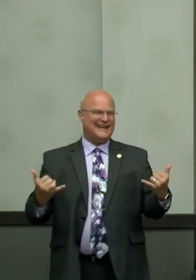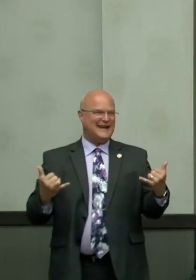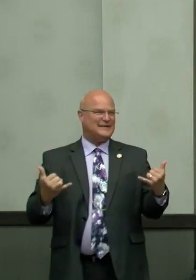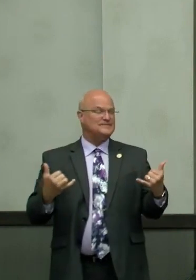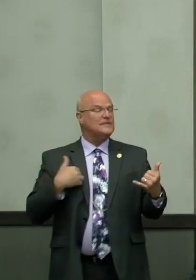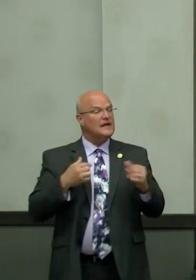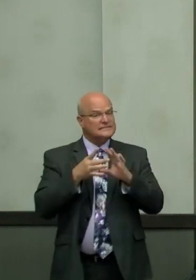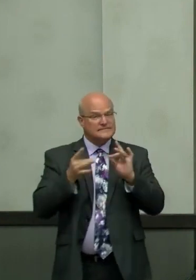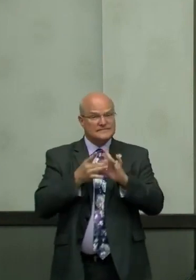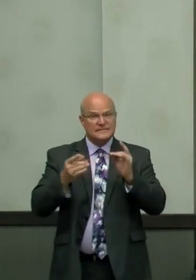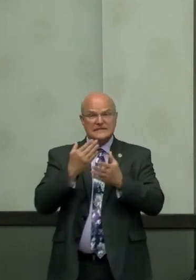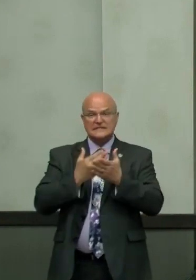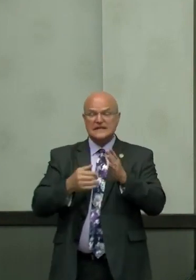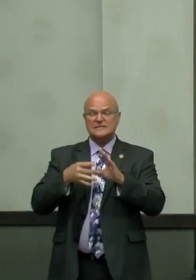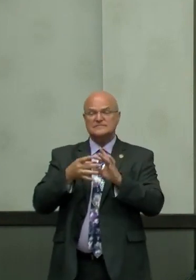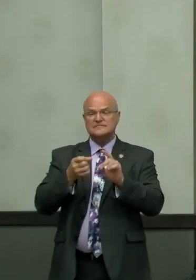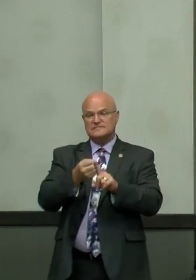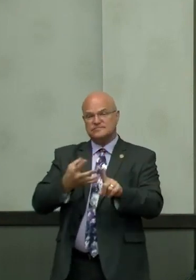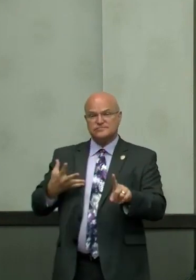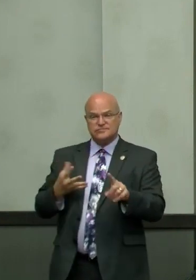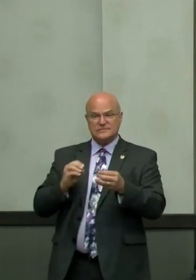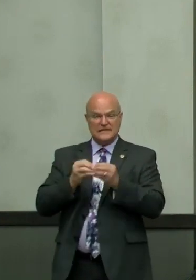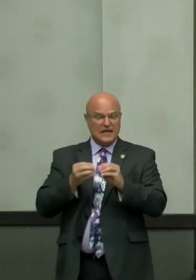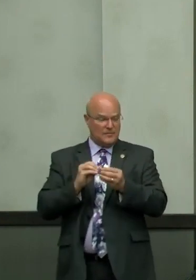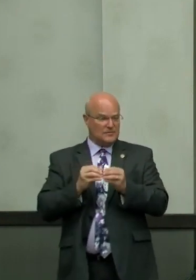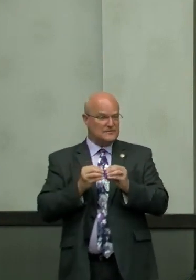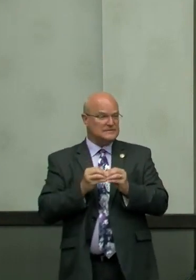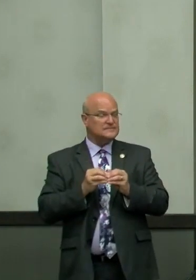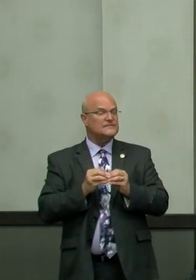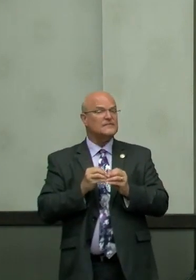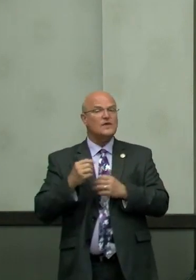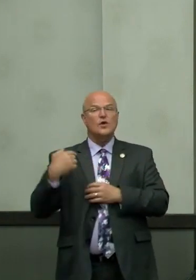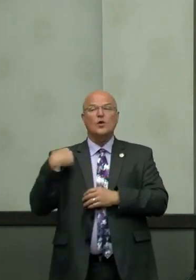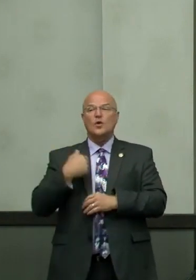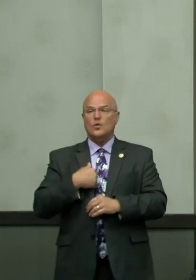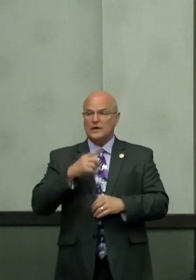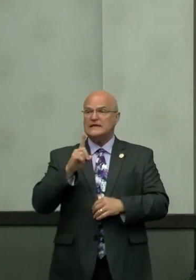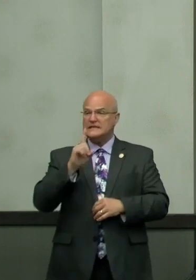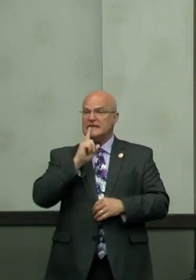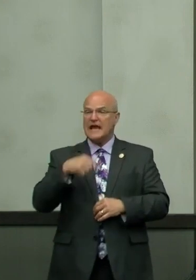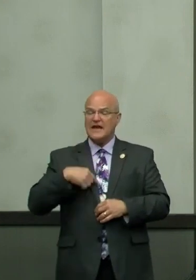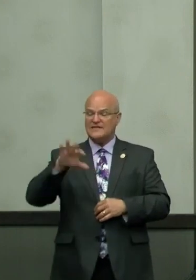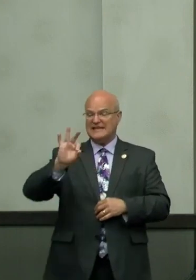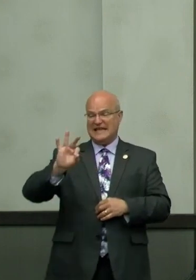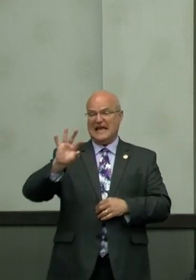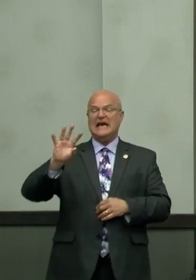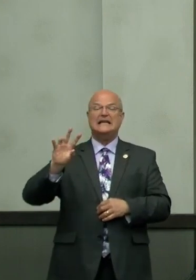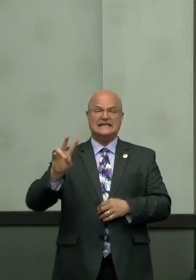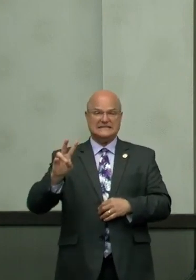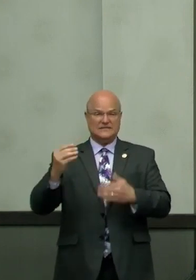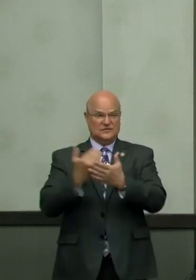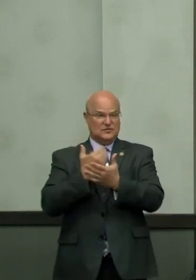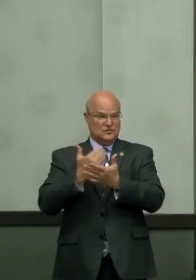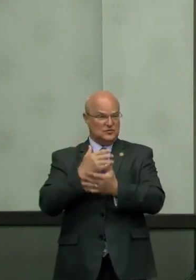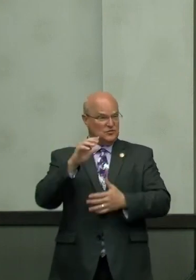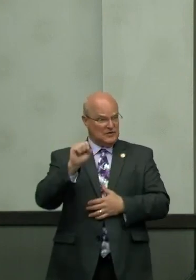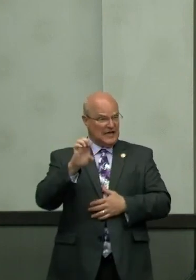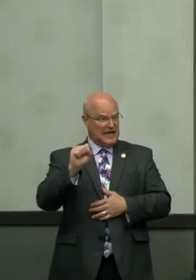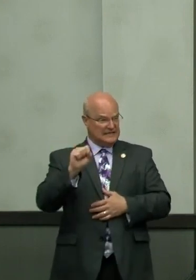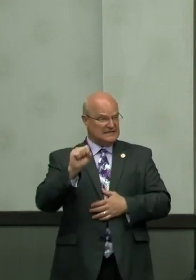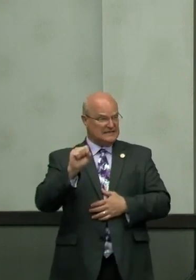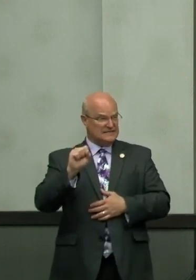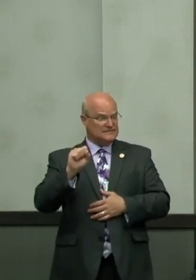Just to go over some details from the numbers that the Governor has given. We did have 97 new cases